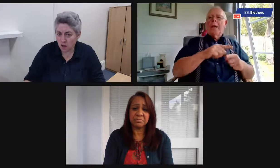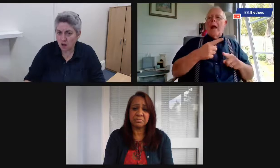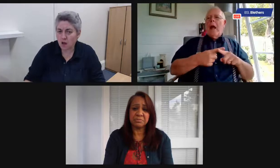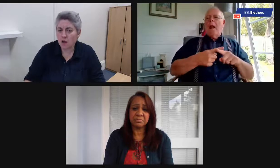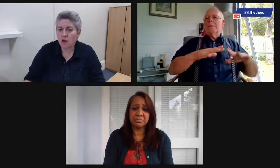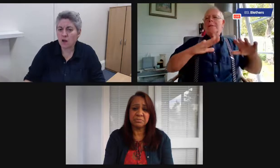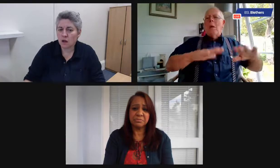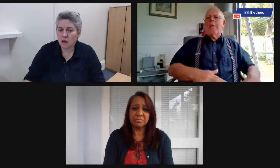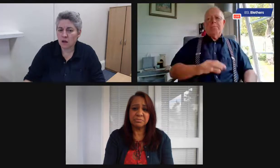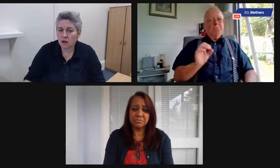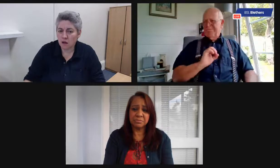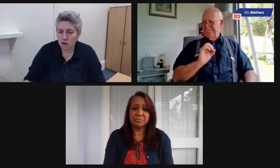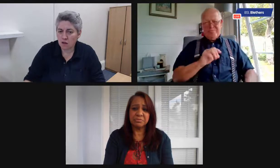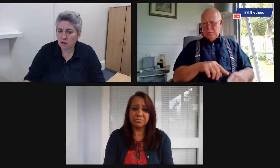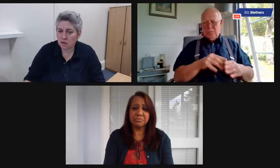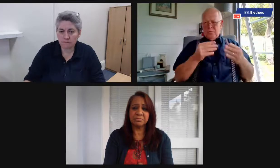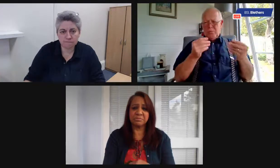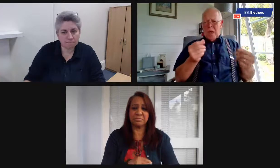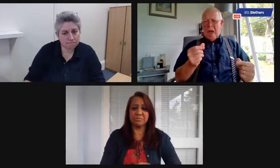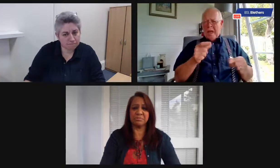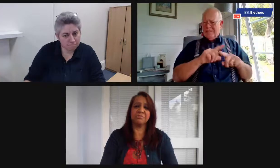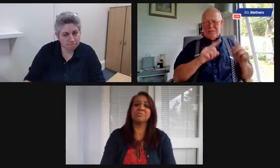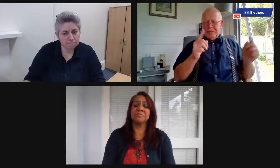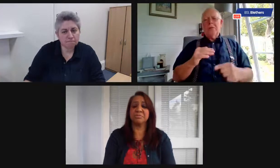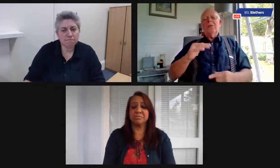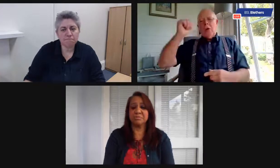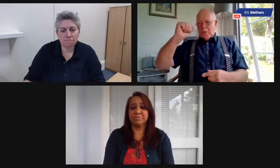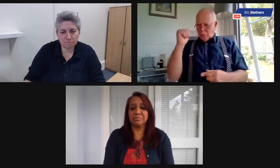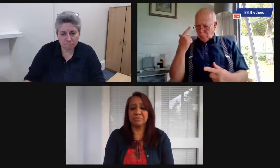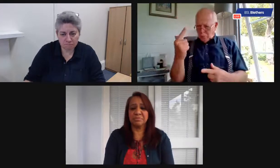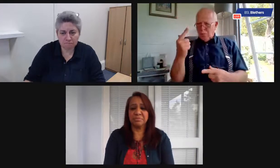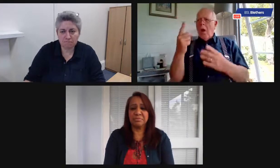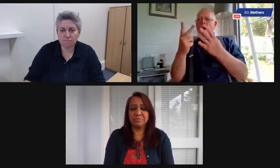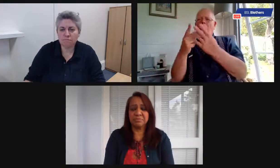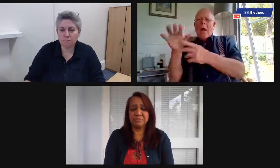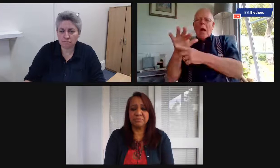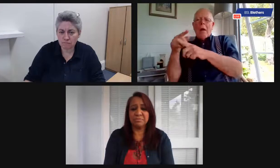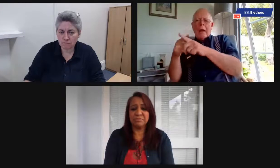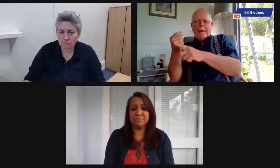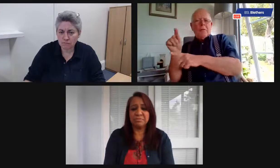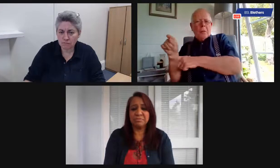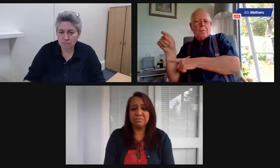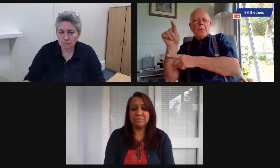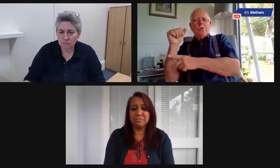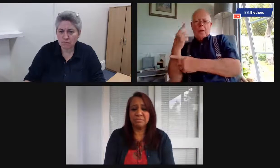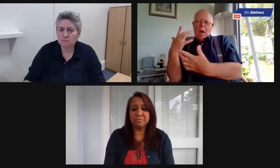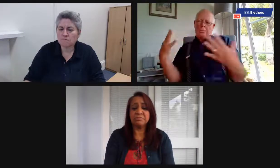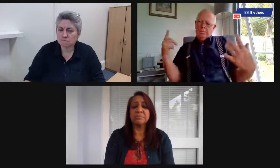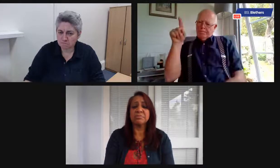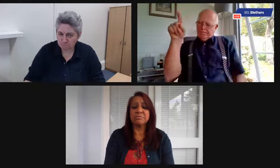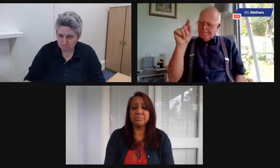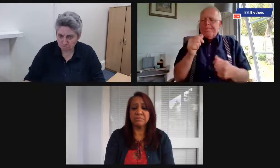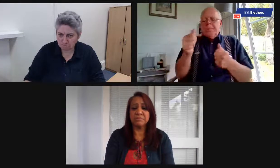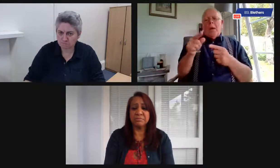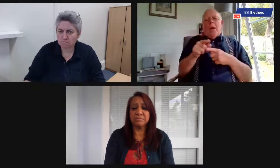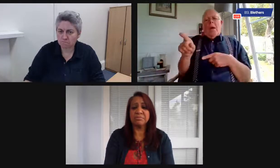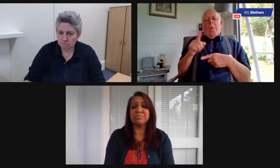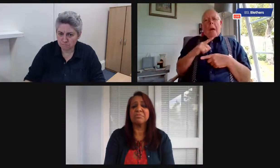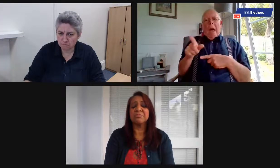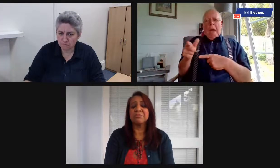grow. Um, in the south, in England, it's too dry, but in the north of Scotland, in some areas, it's